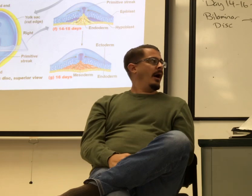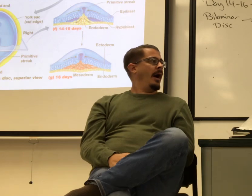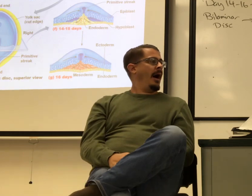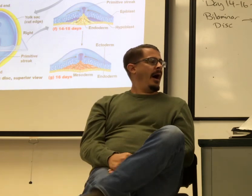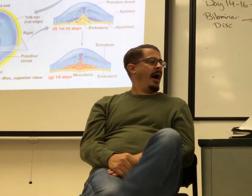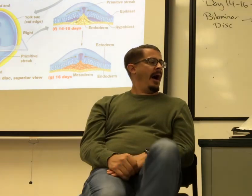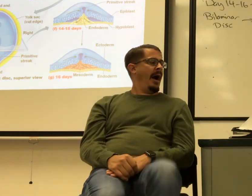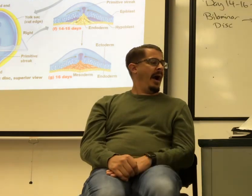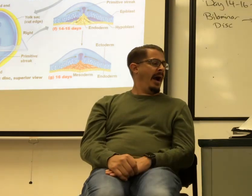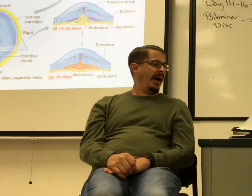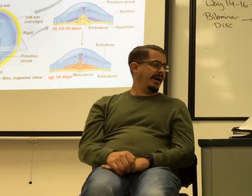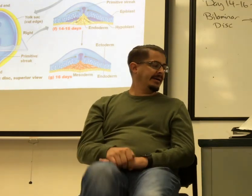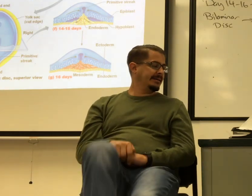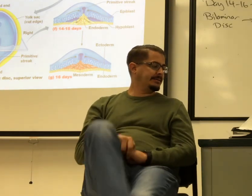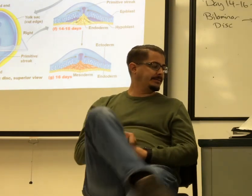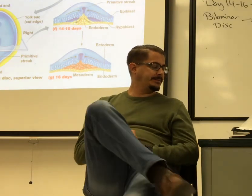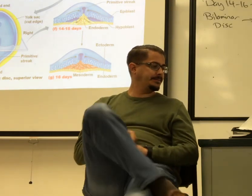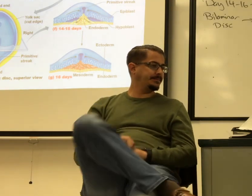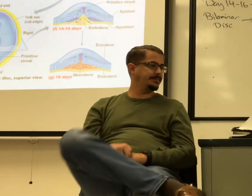the